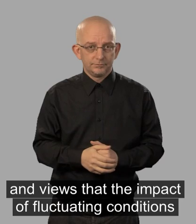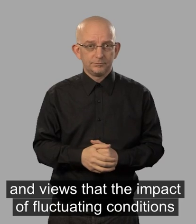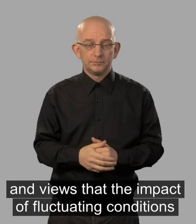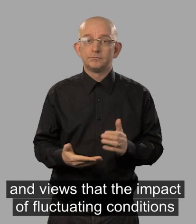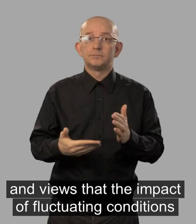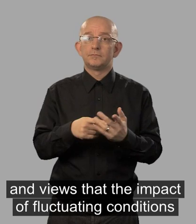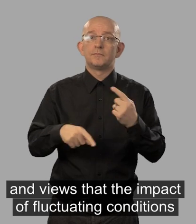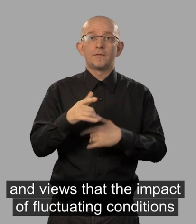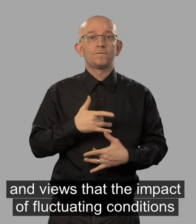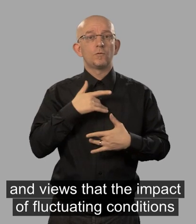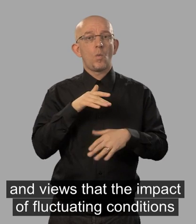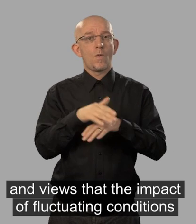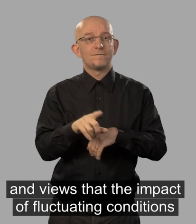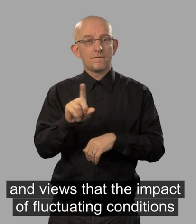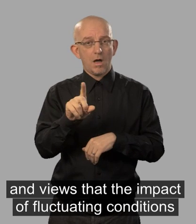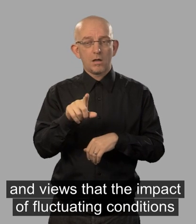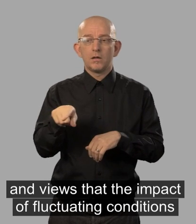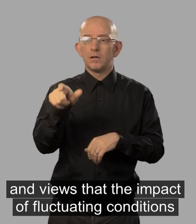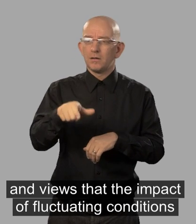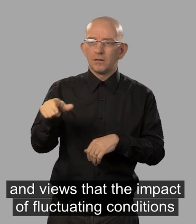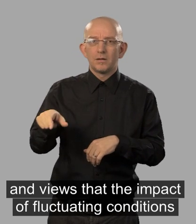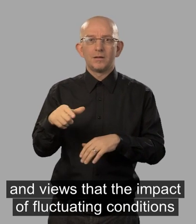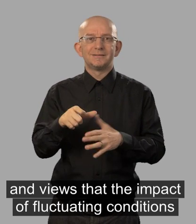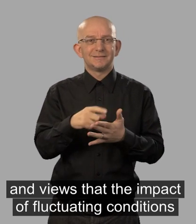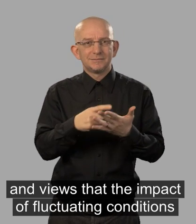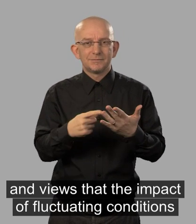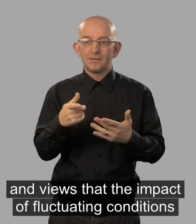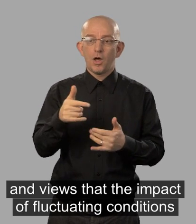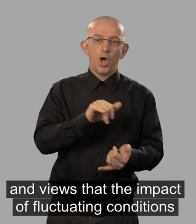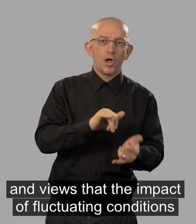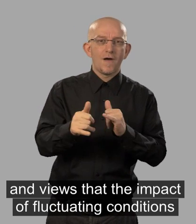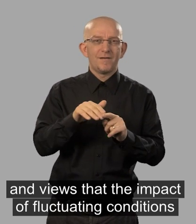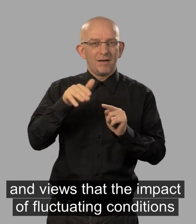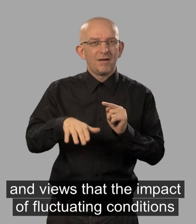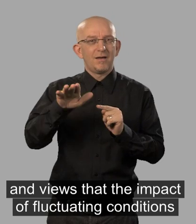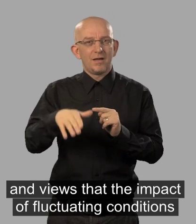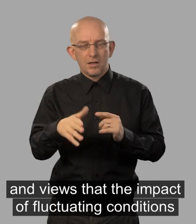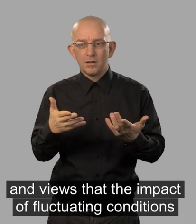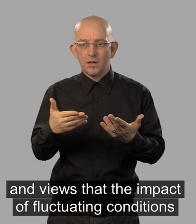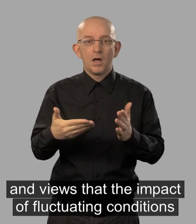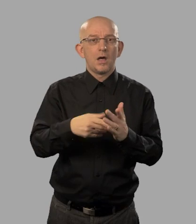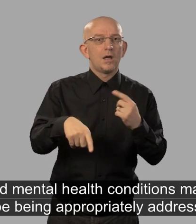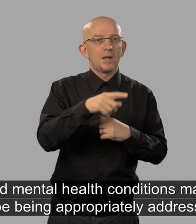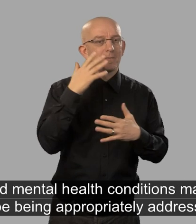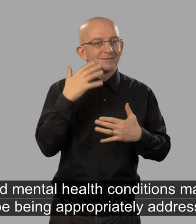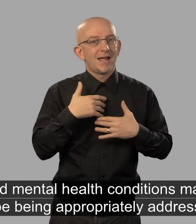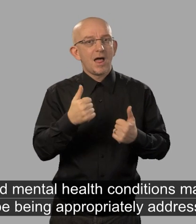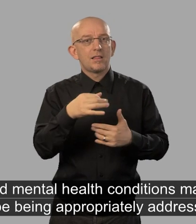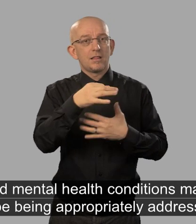and views that the impact of fluctuating conditions and mental health conditions may not be